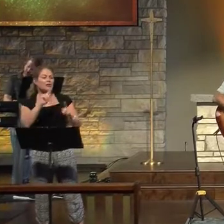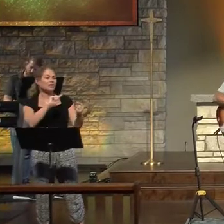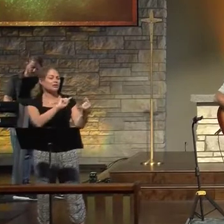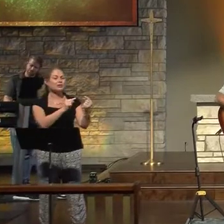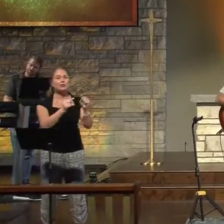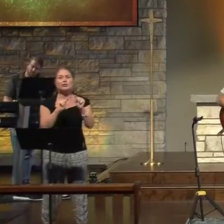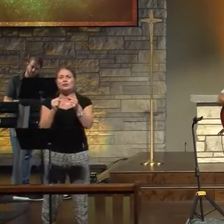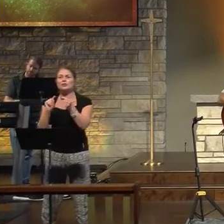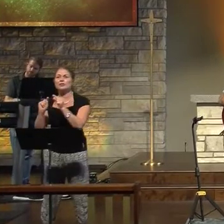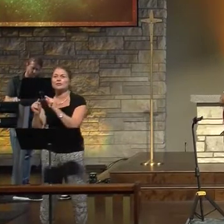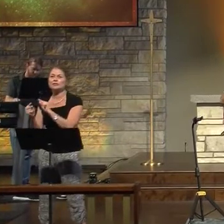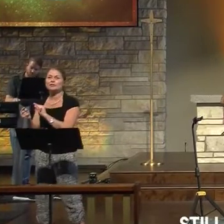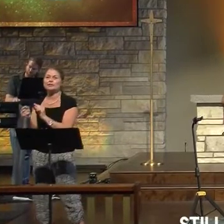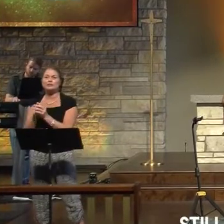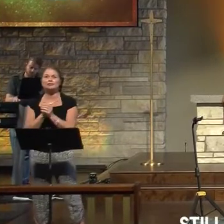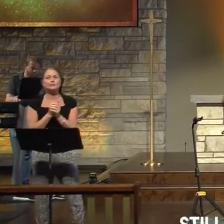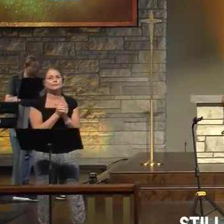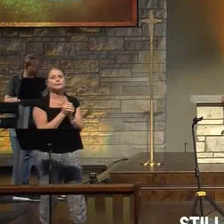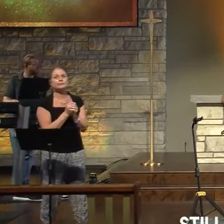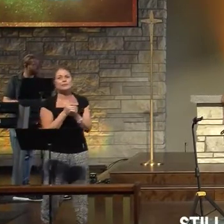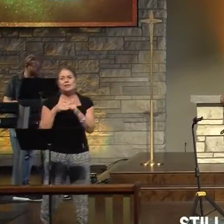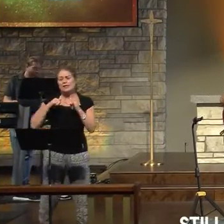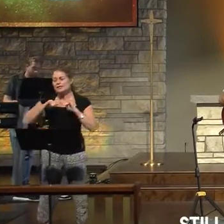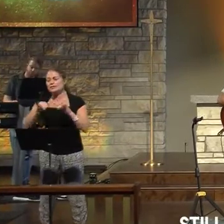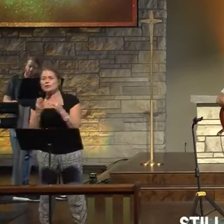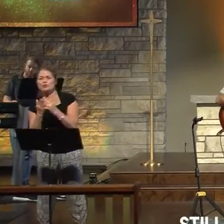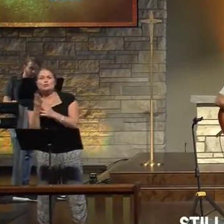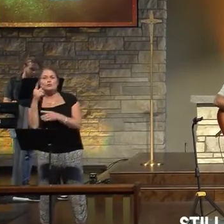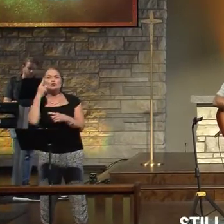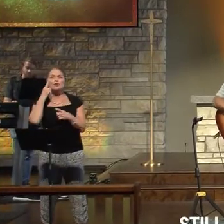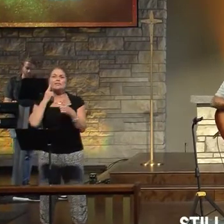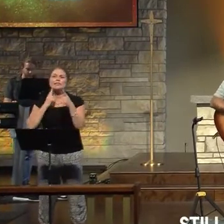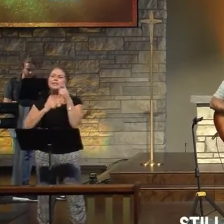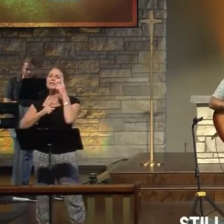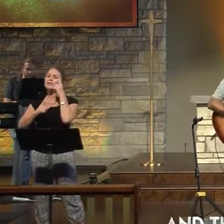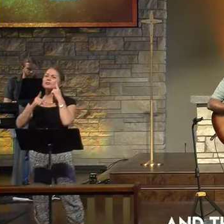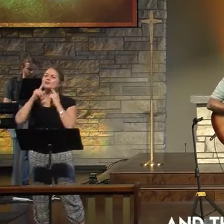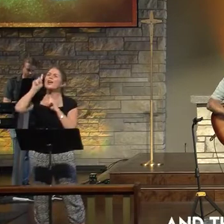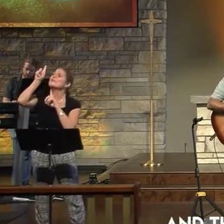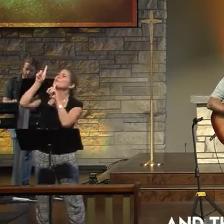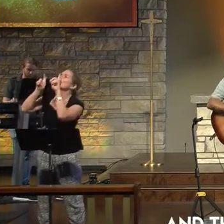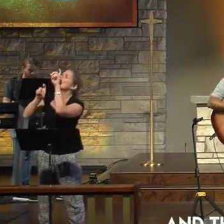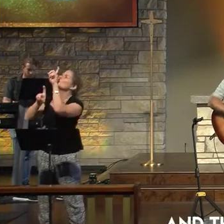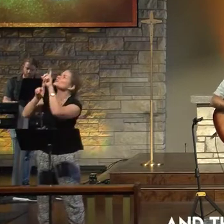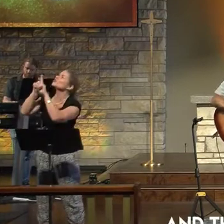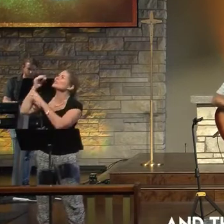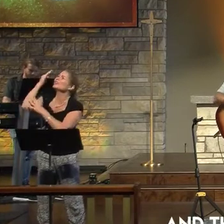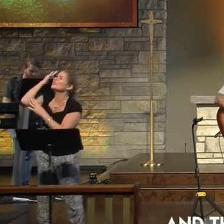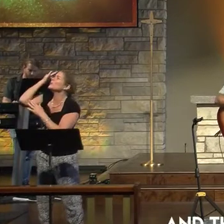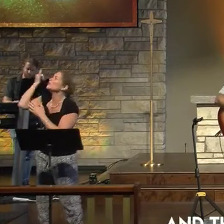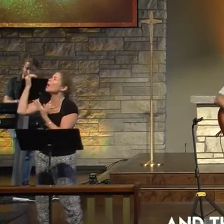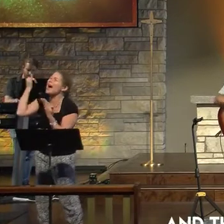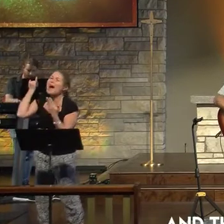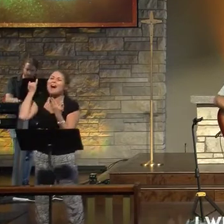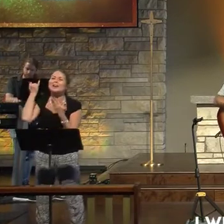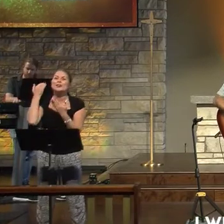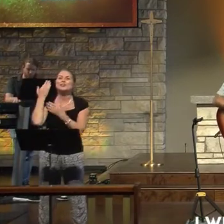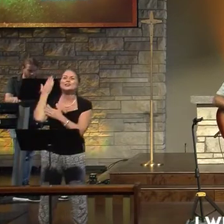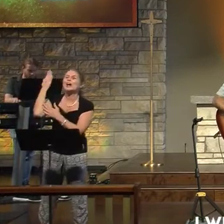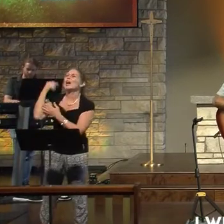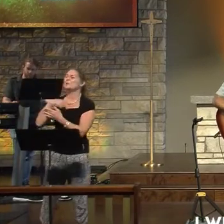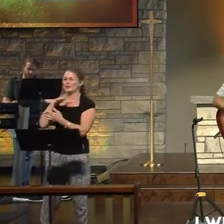the hurting. Still through the tears and the questioning